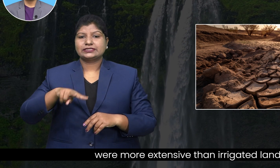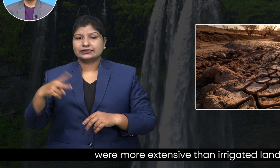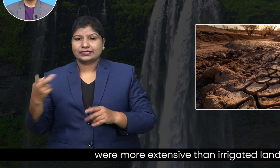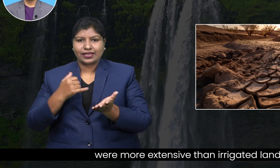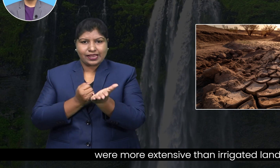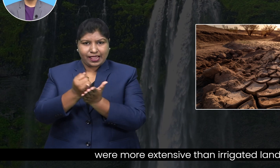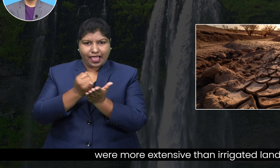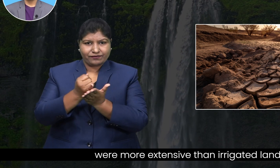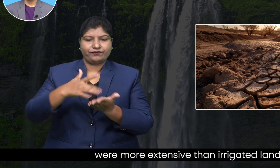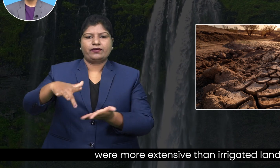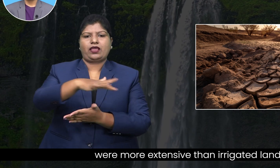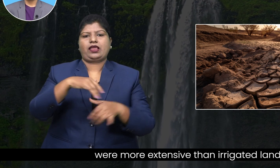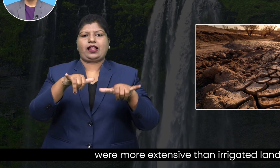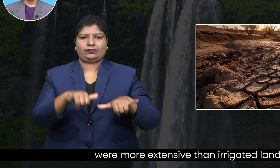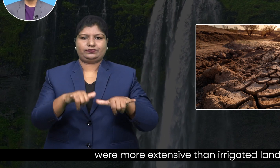land.